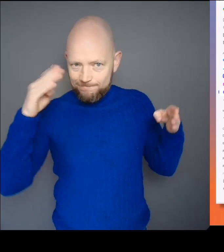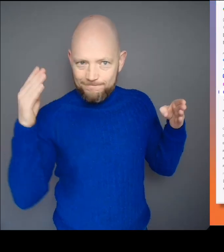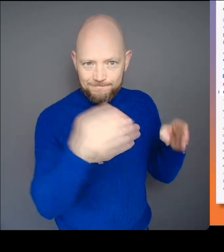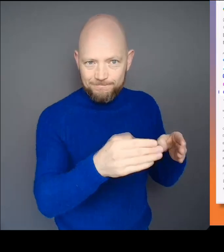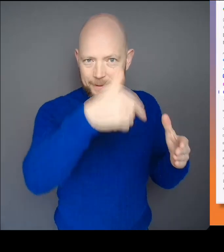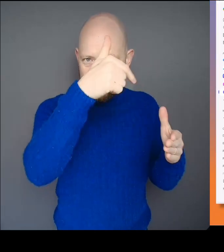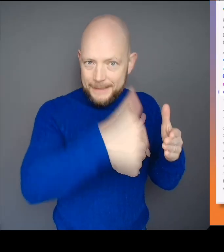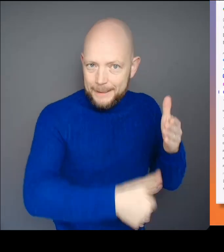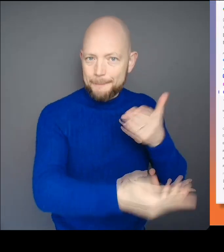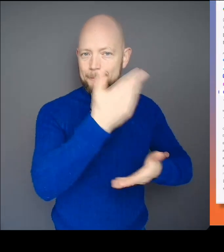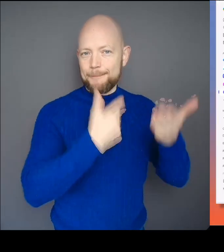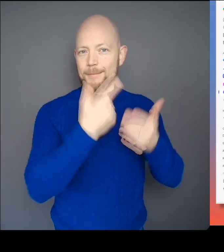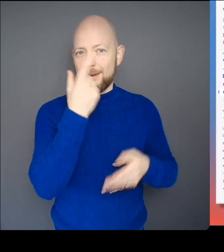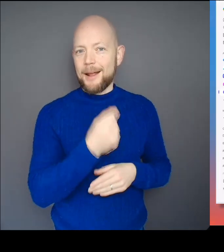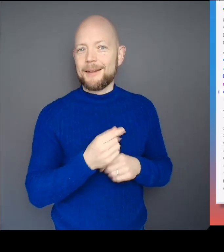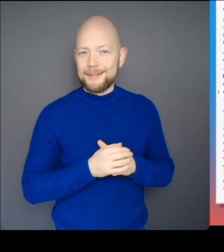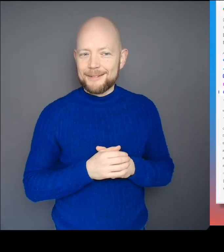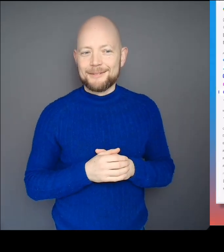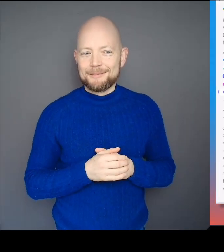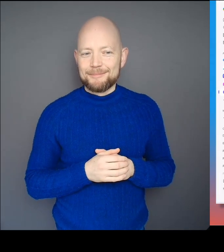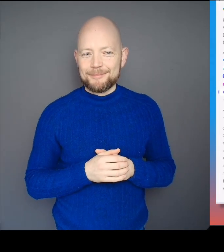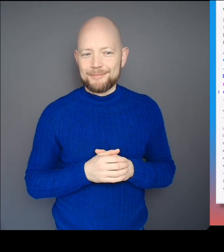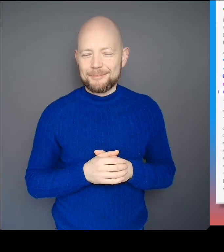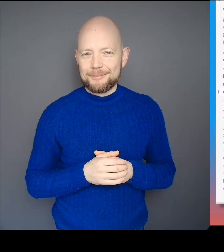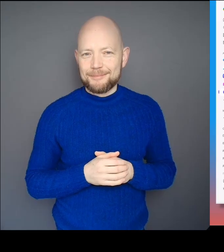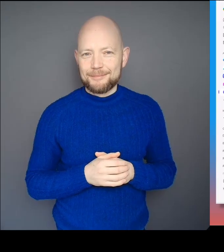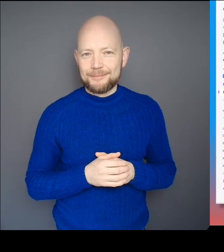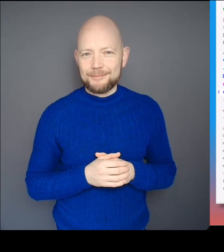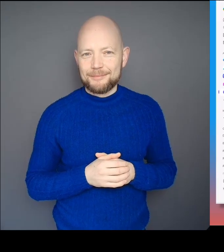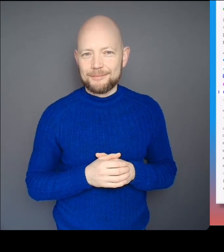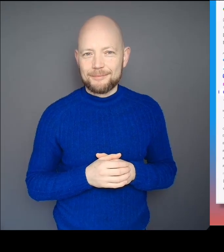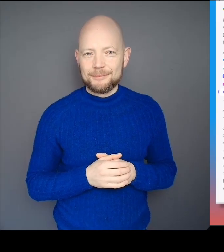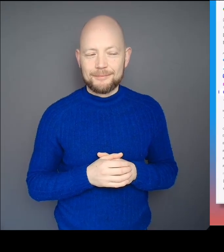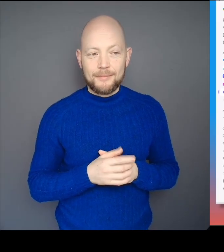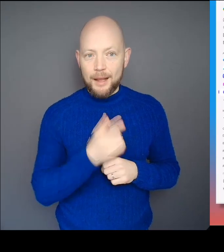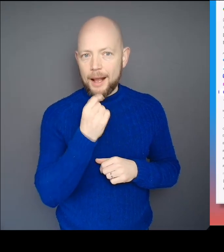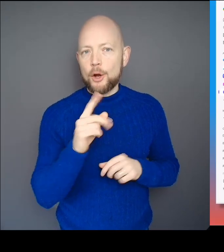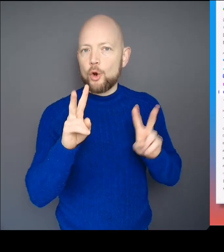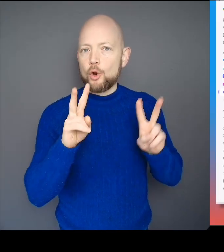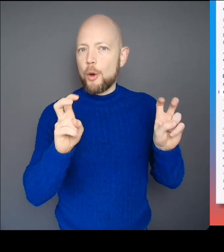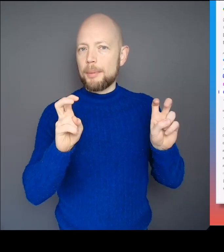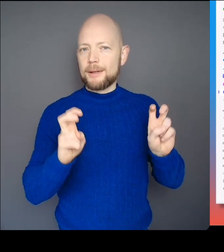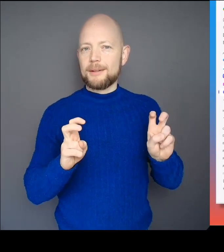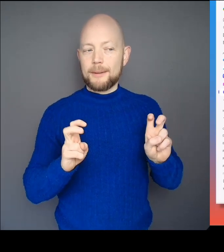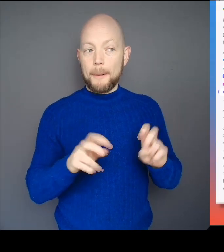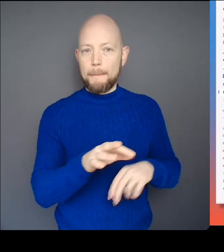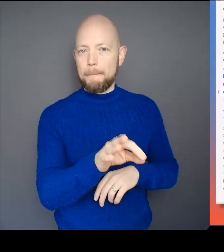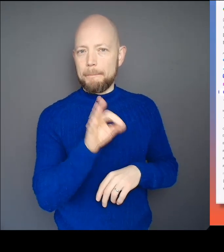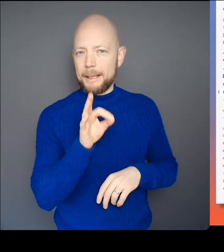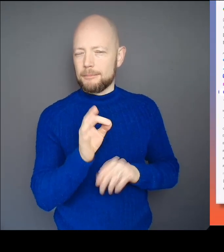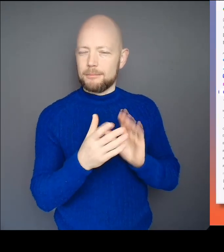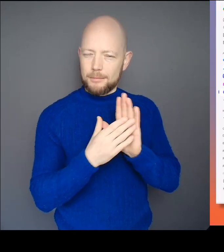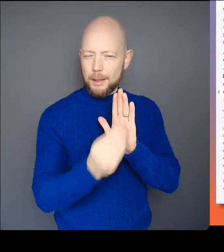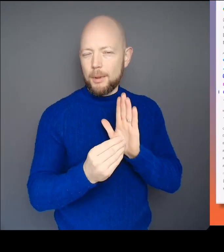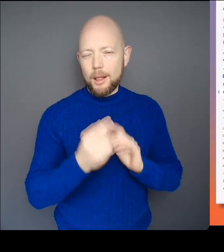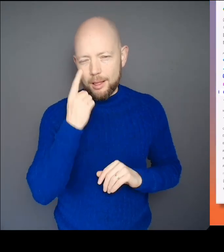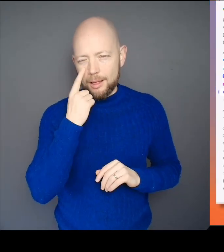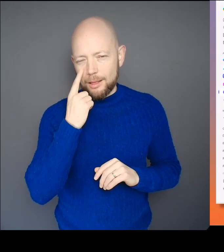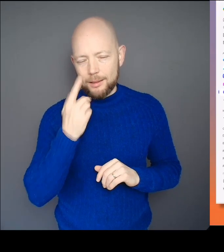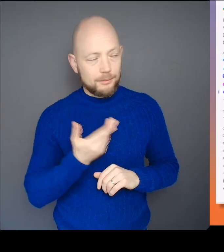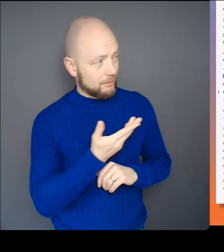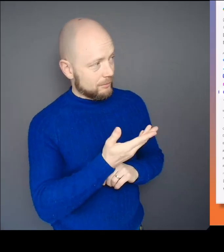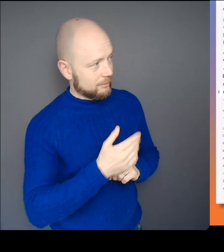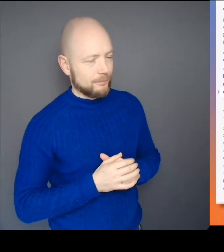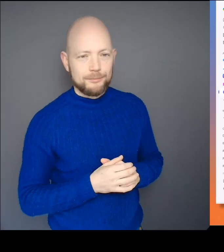sources. And you want to be able to kind of save that like a little job description and make this a subject matter expert. So I'm going to